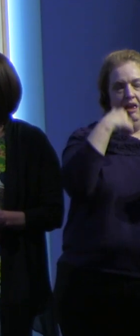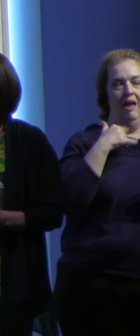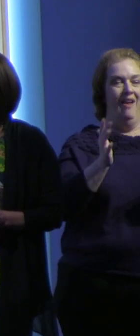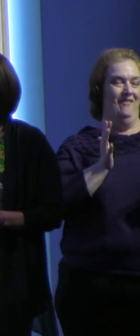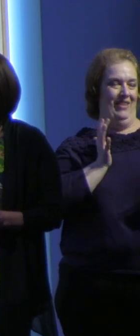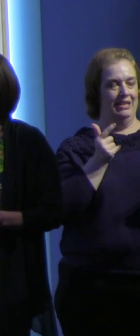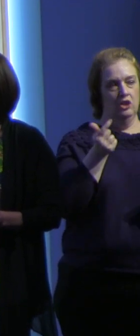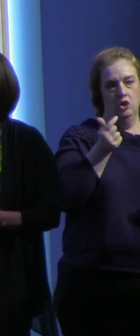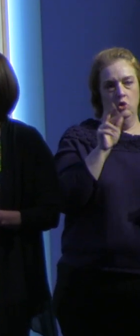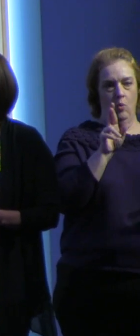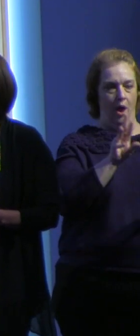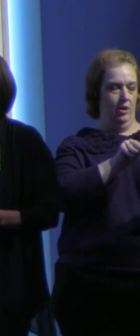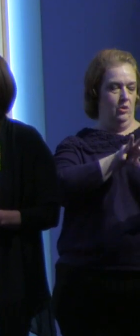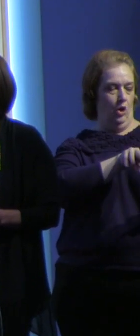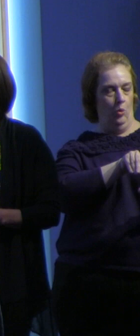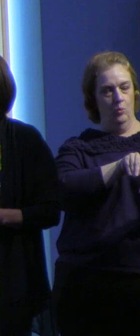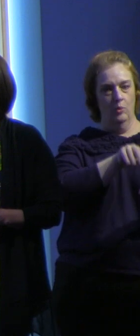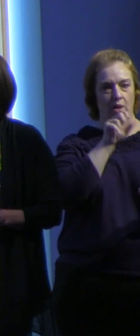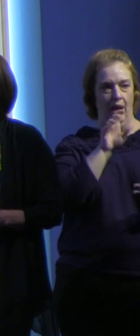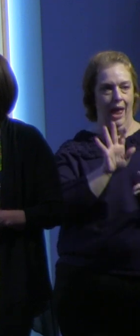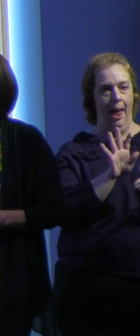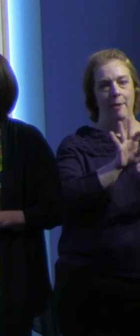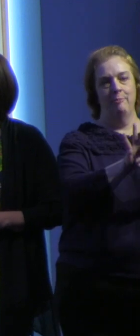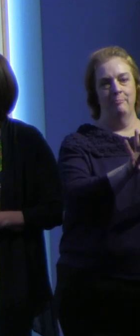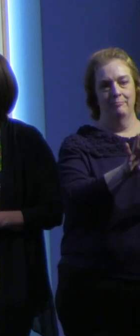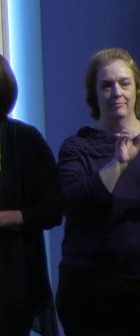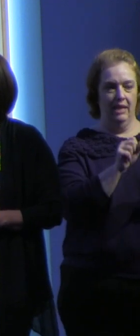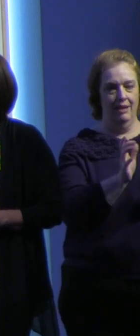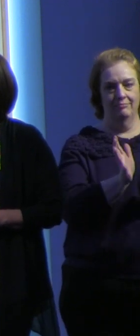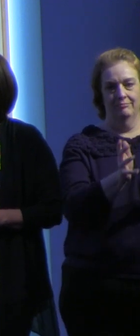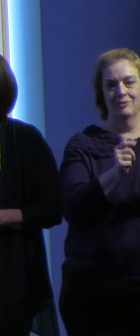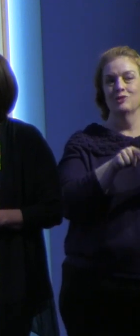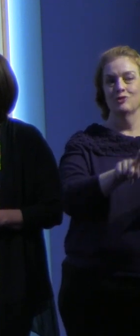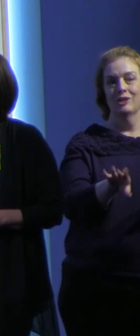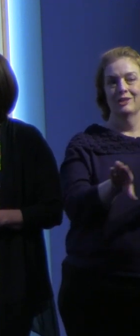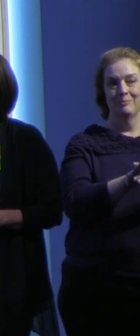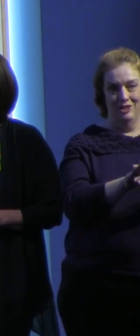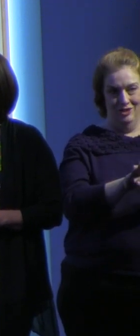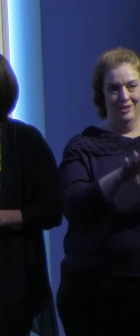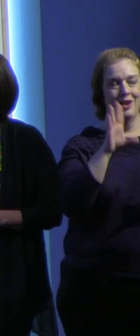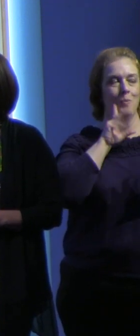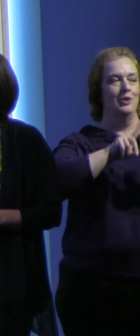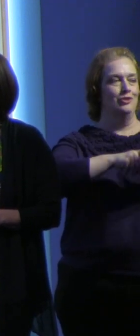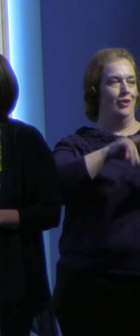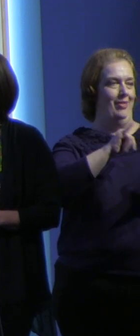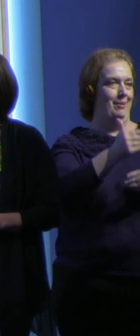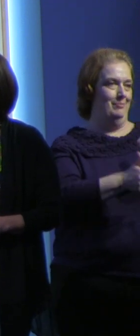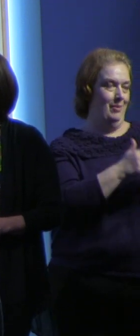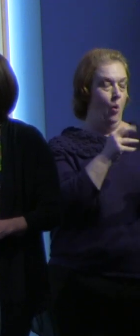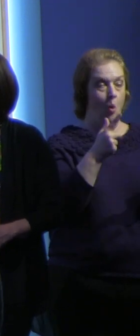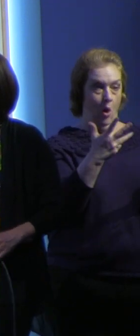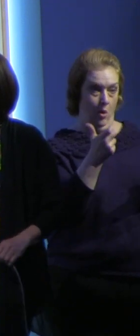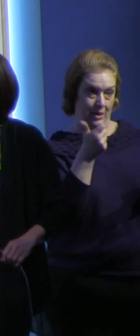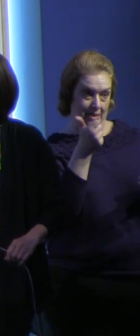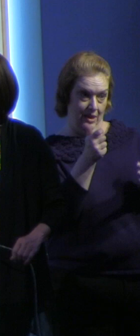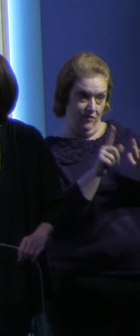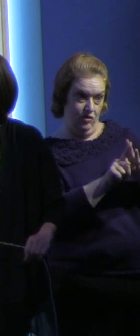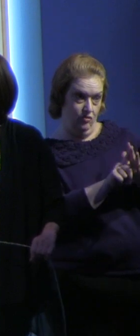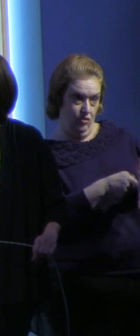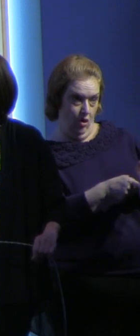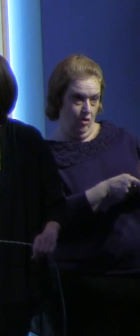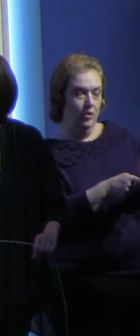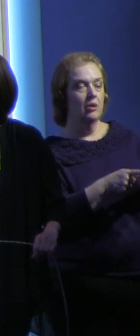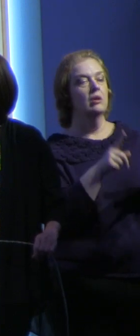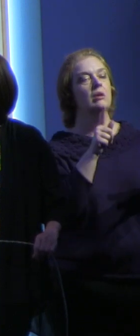QR code that will link you in, and so you can talk with her during intermission and she'll get you started on that. Or if you want to get a head start yourself,